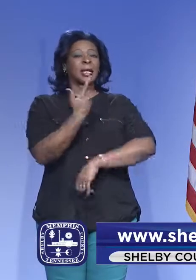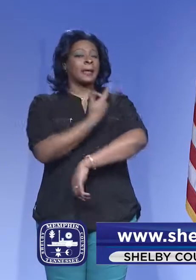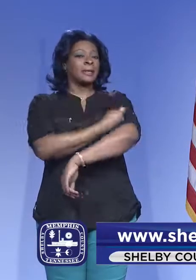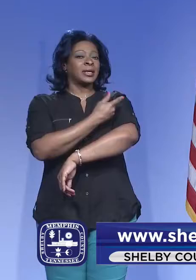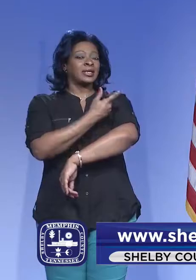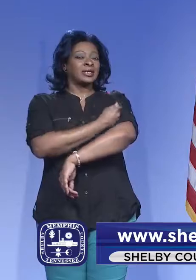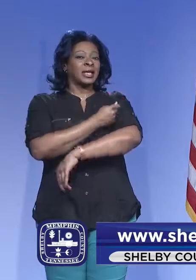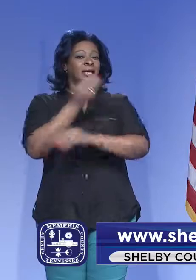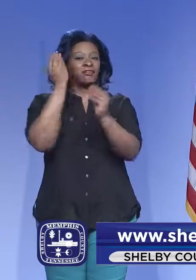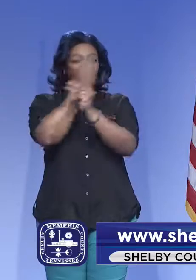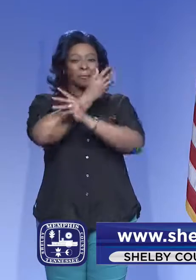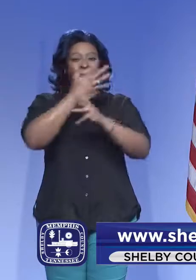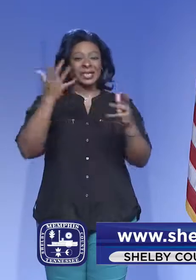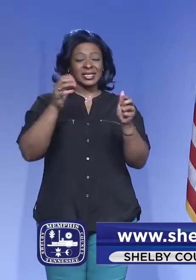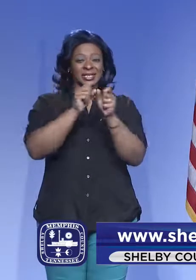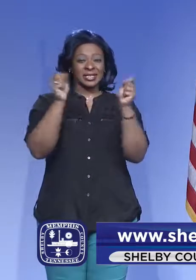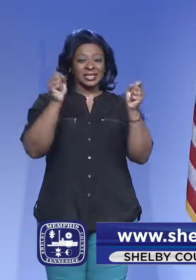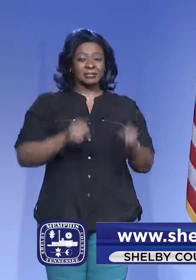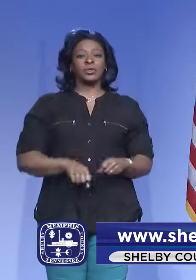Information System, we had